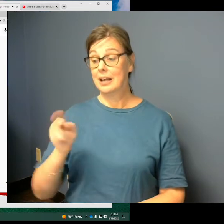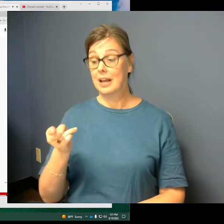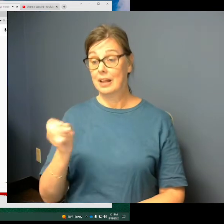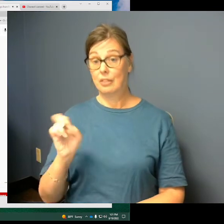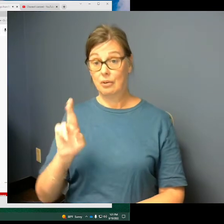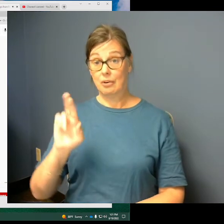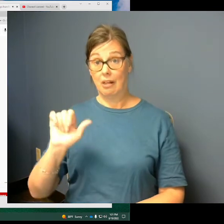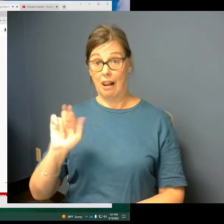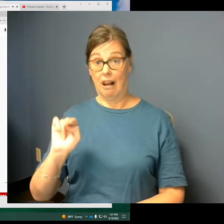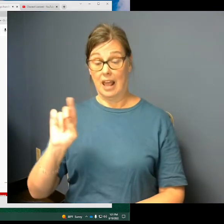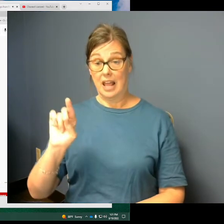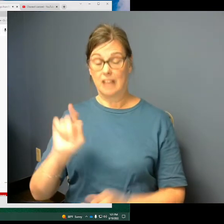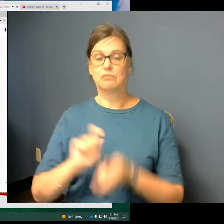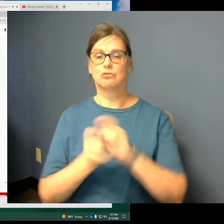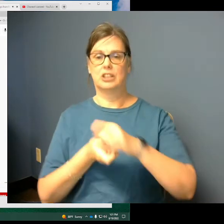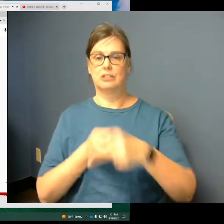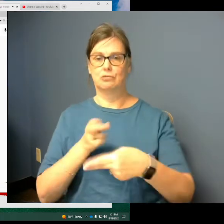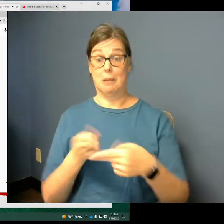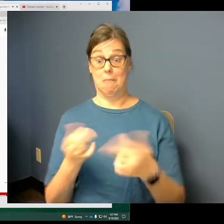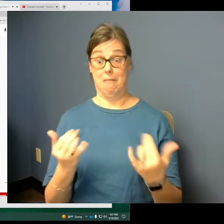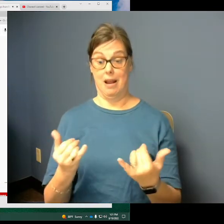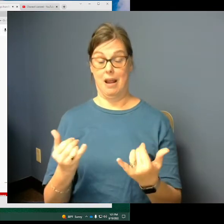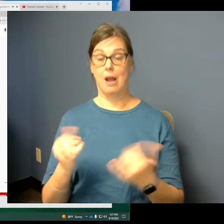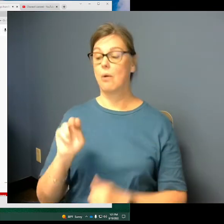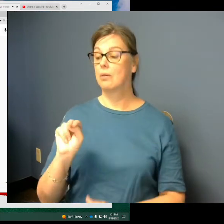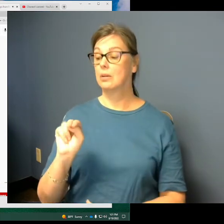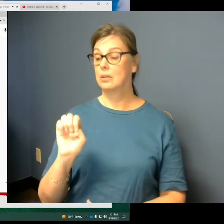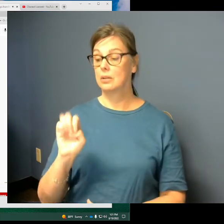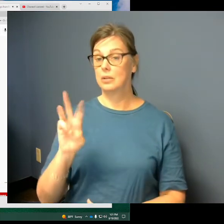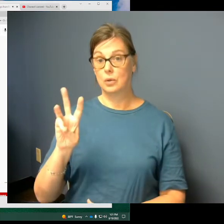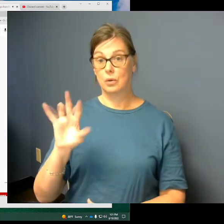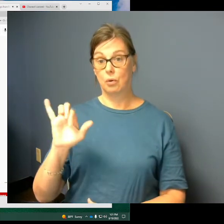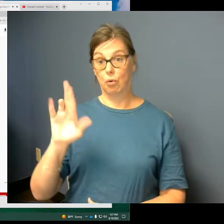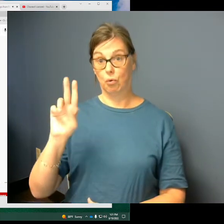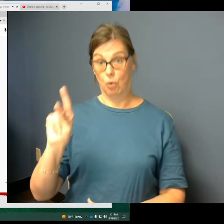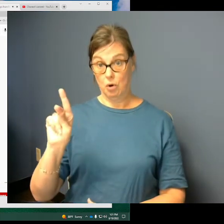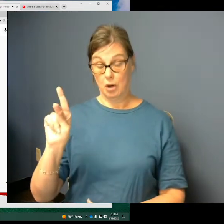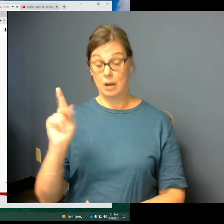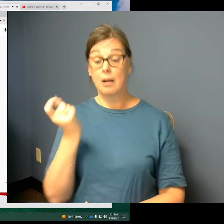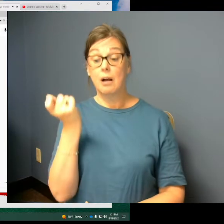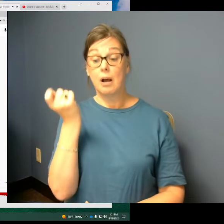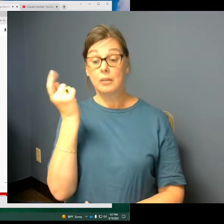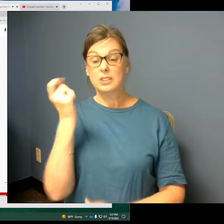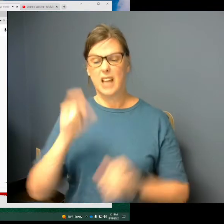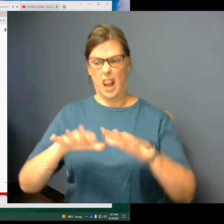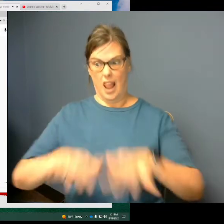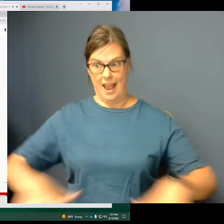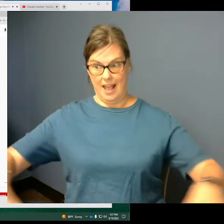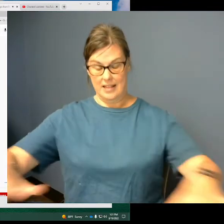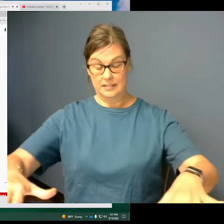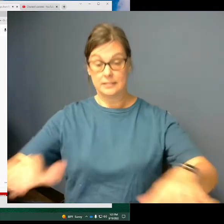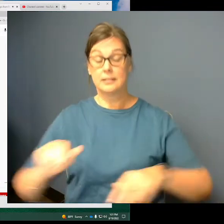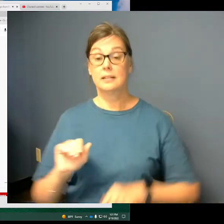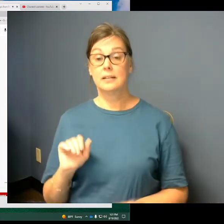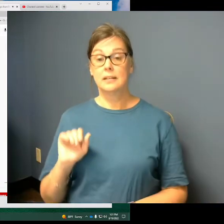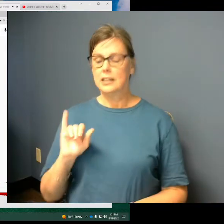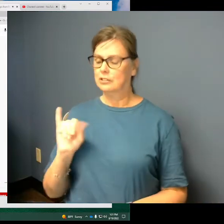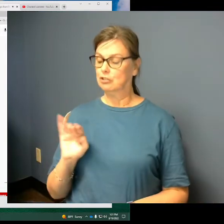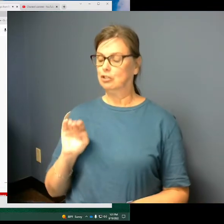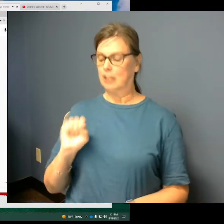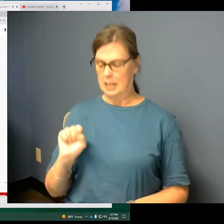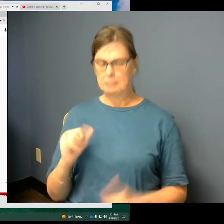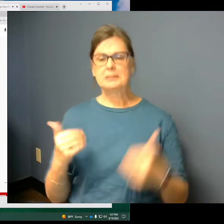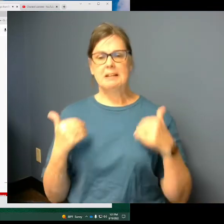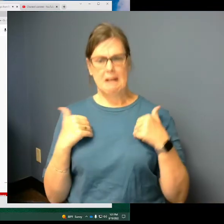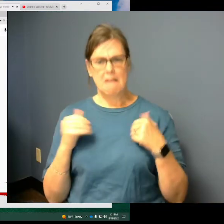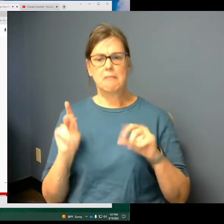New York. Now, James has some favors he's got to pay, so he gives some land